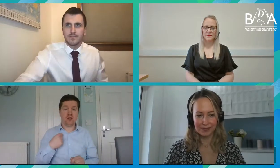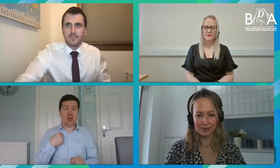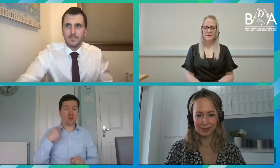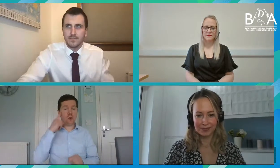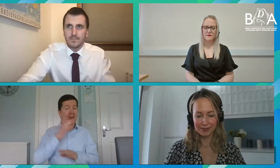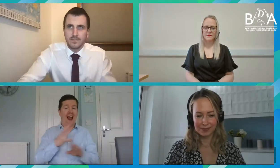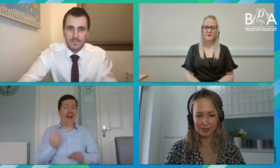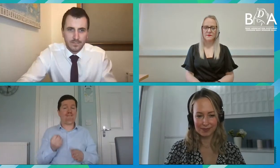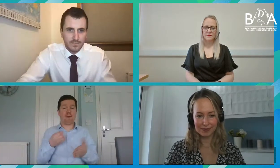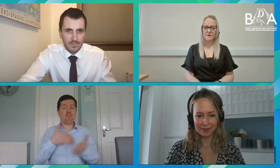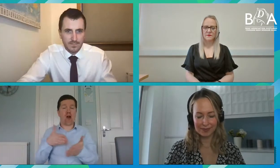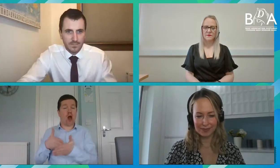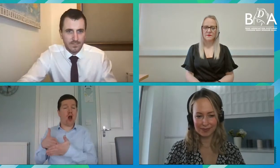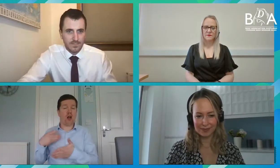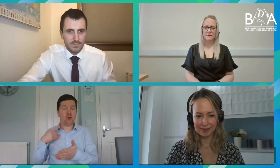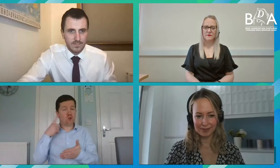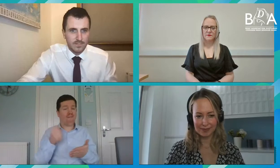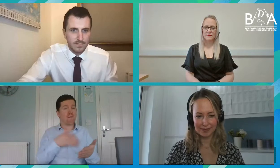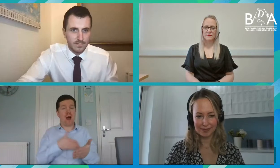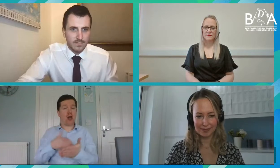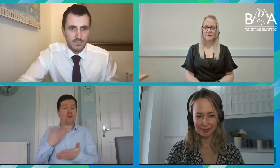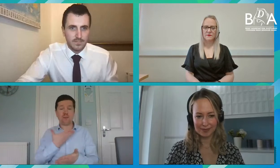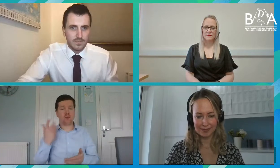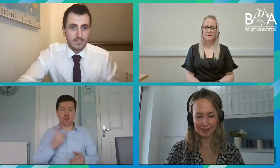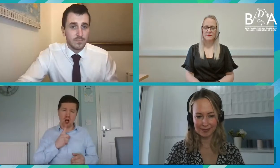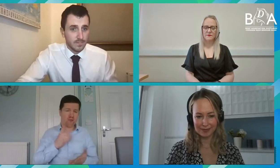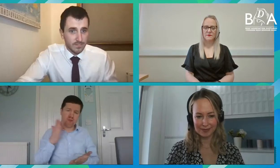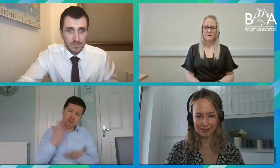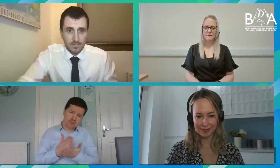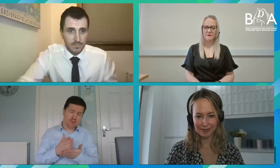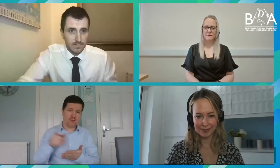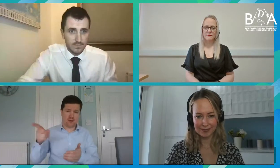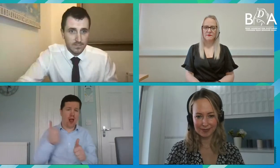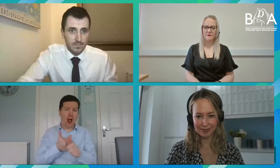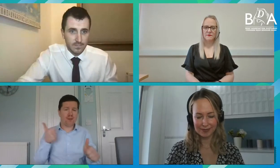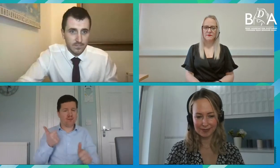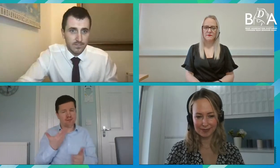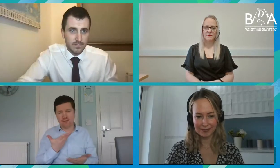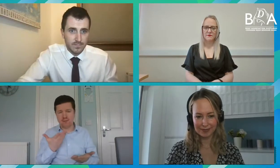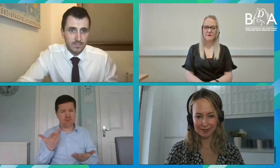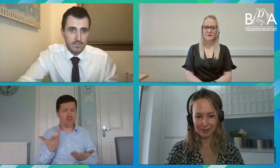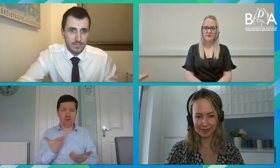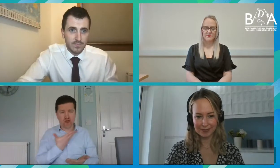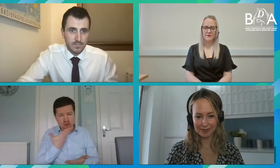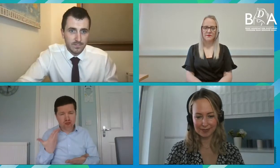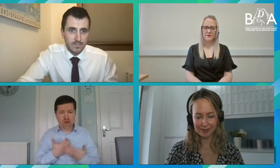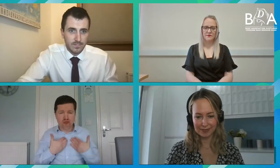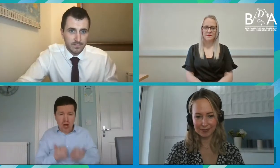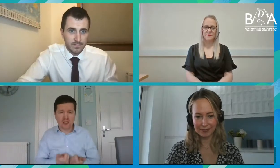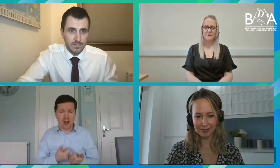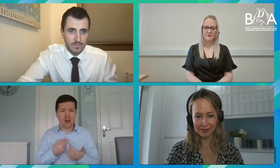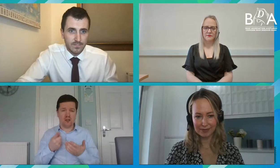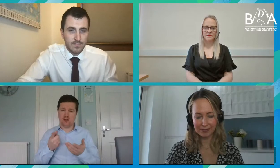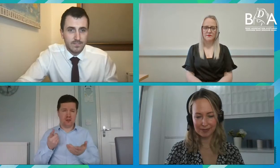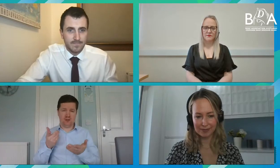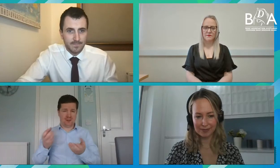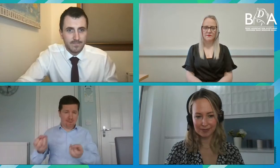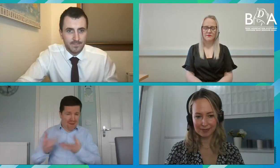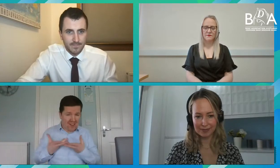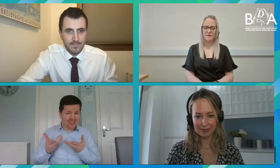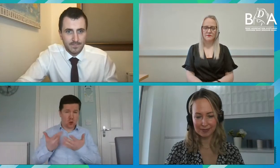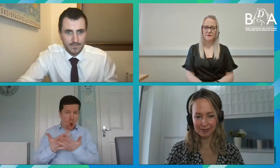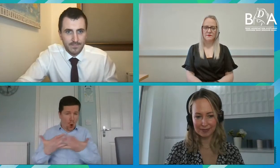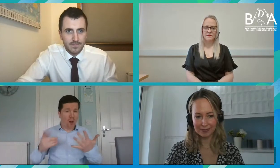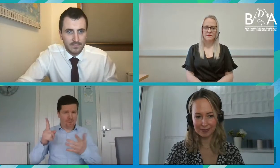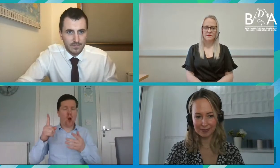that's when I had completed my apprenticeship programme. I think just in terms of barriers, I think it's quite interesting because